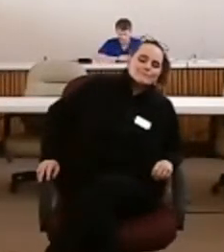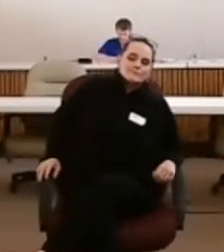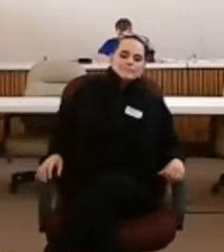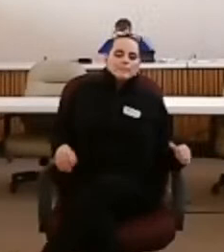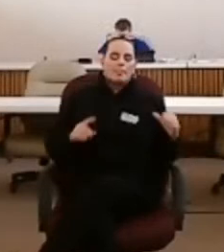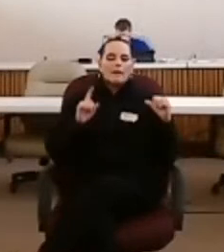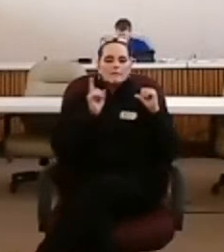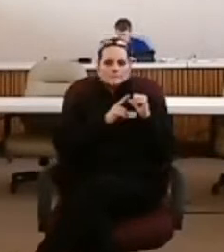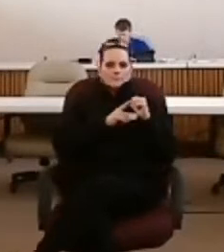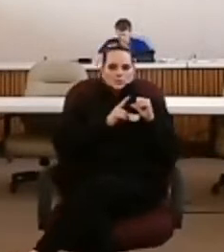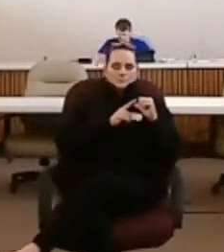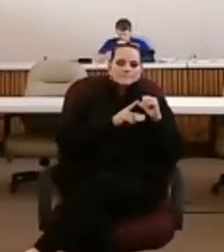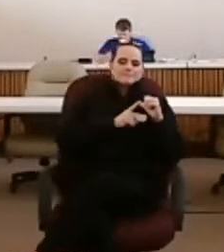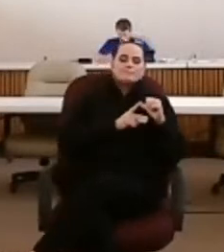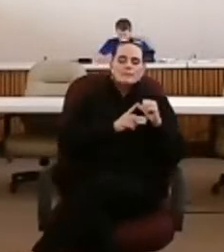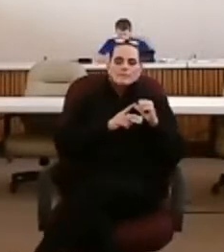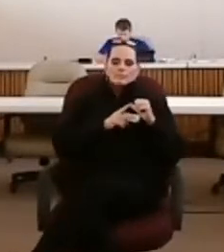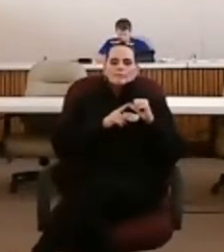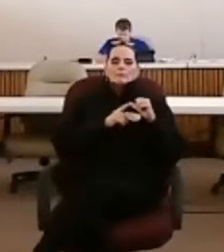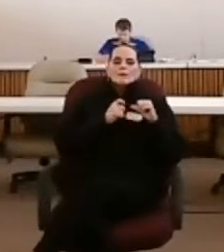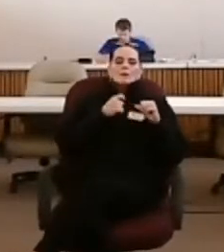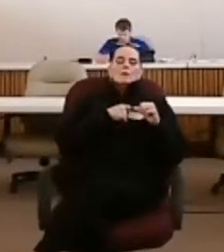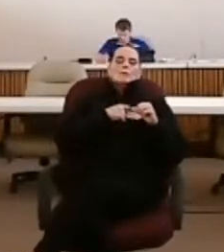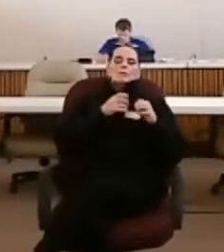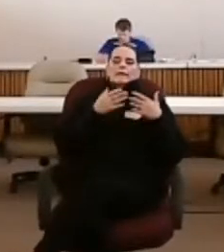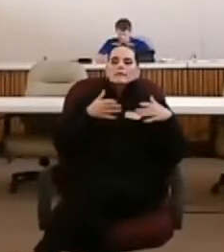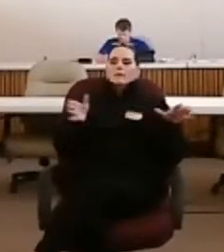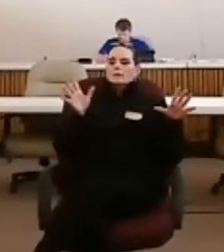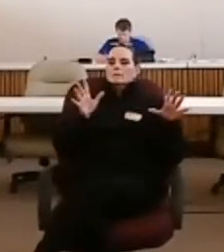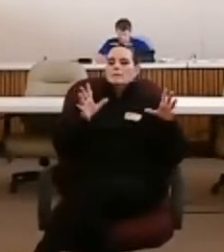First up, we have public hearing